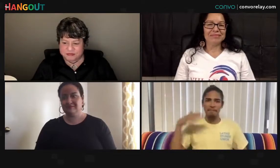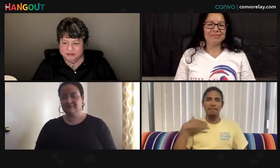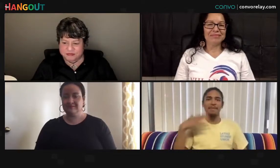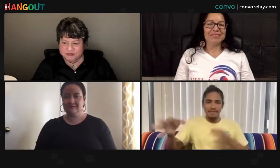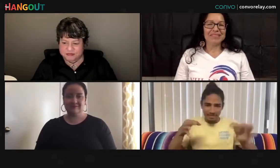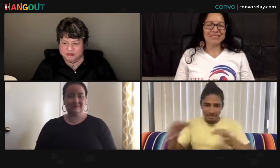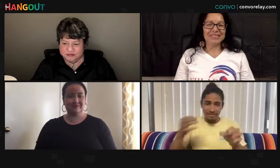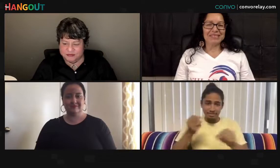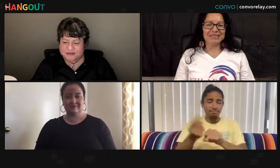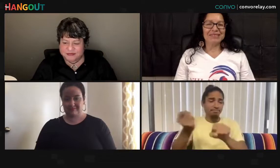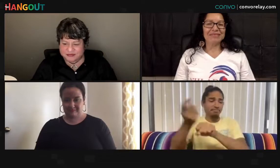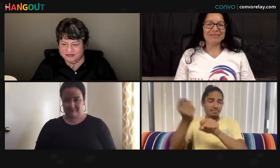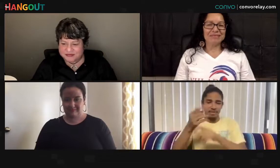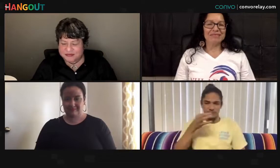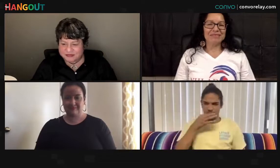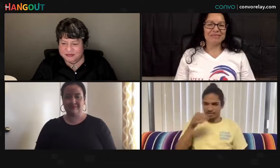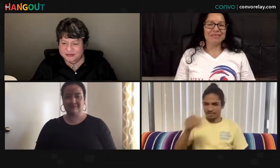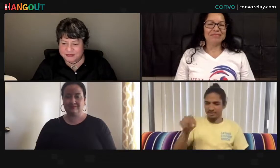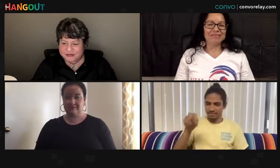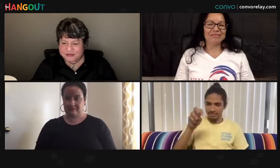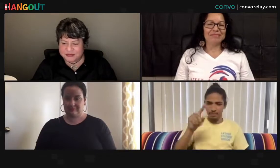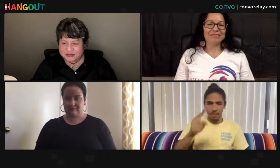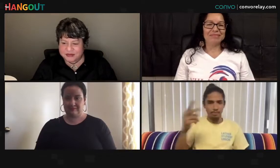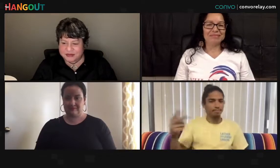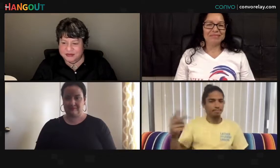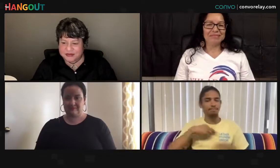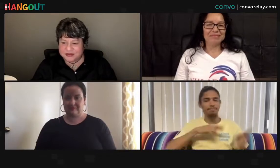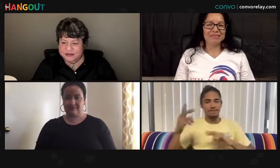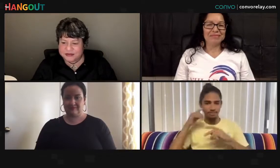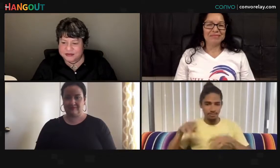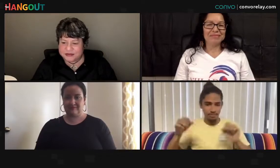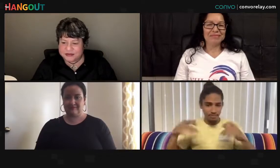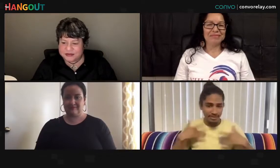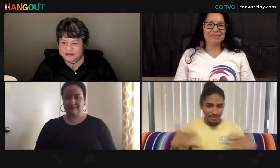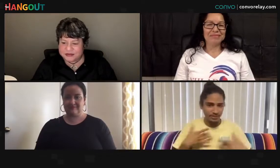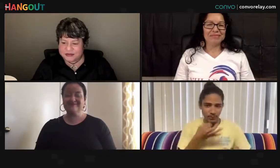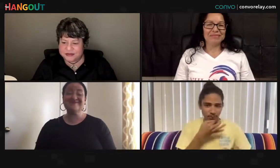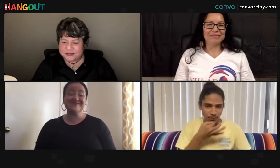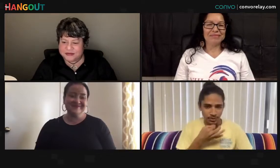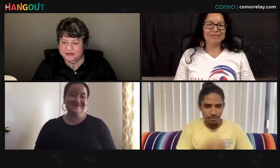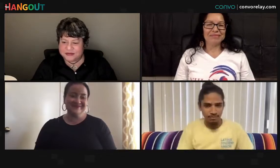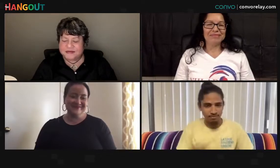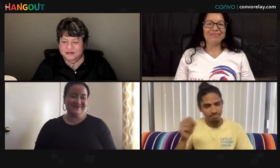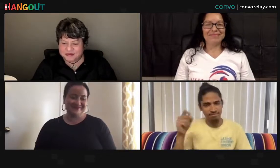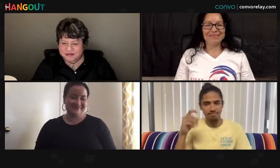And so I know a lot of people don't even know what that holiday is about, and I always explain to them. And I'm getting ready